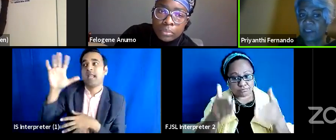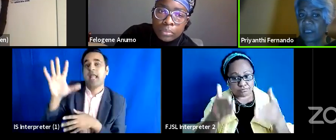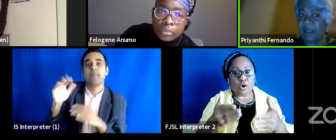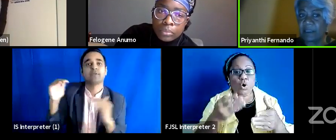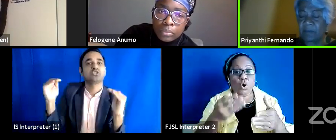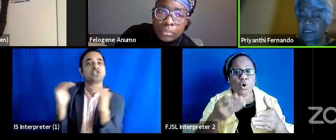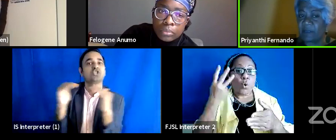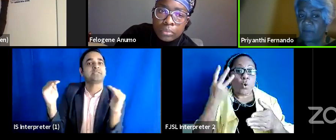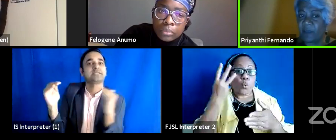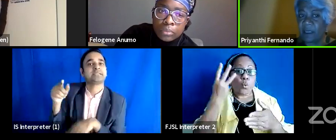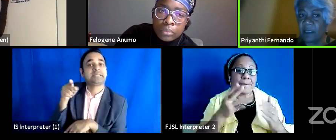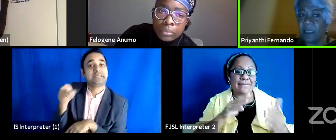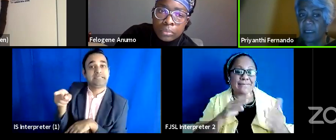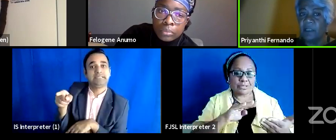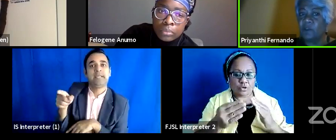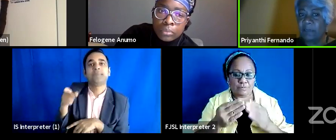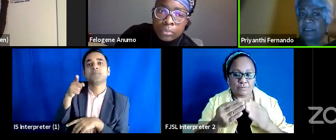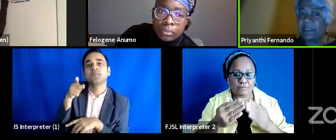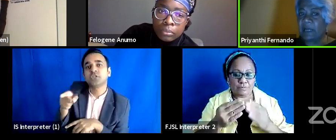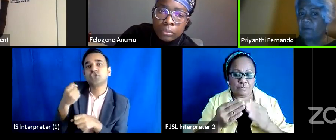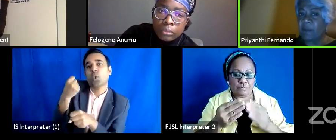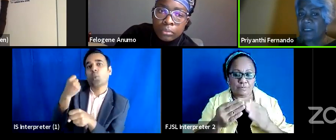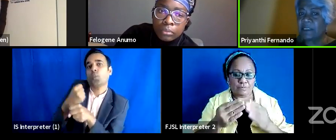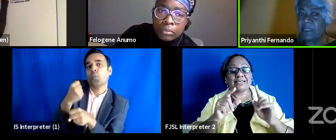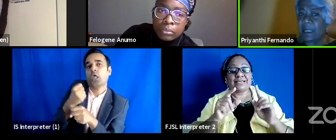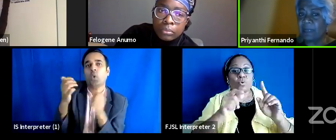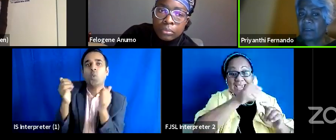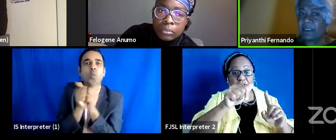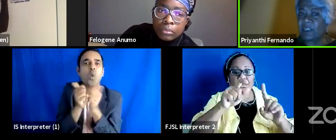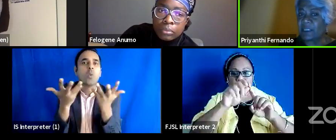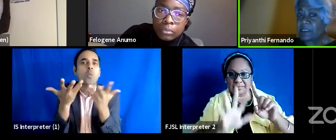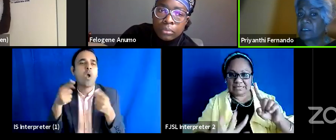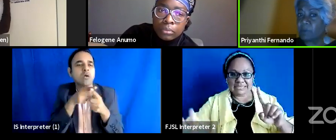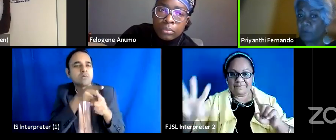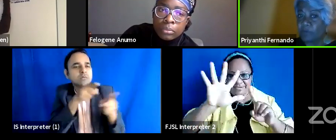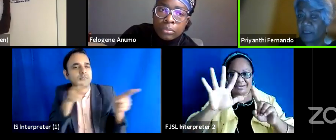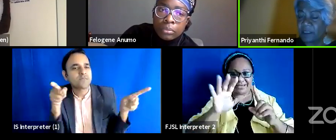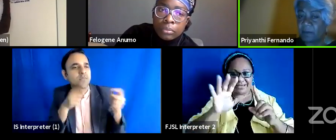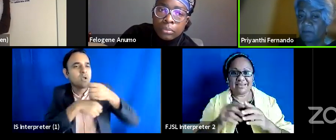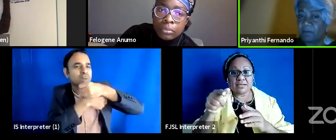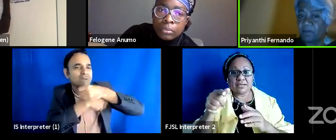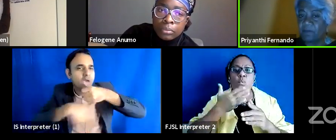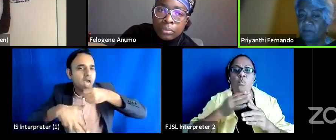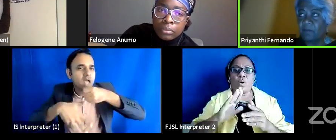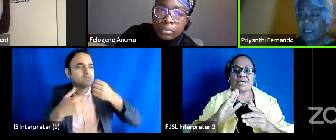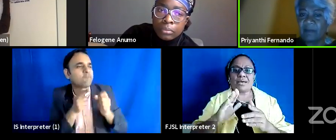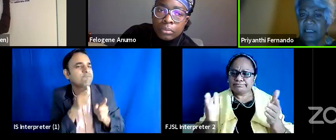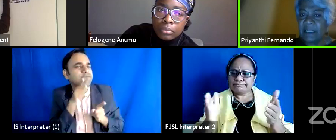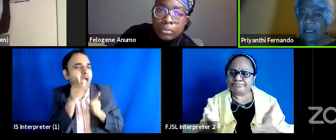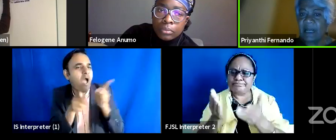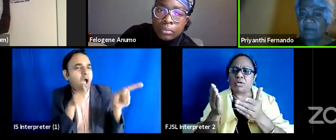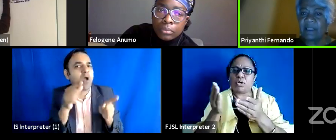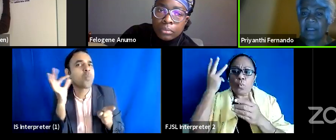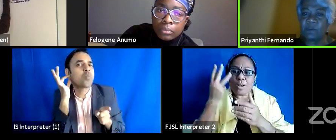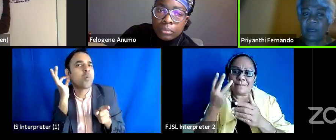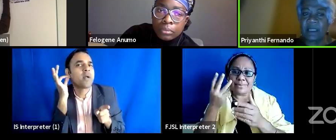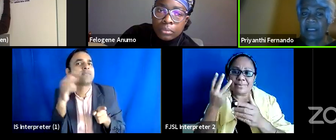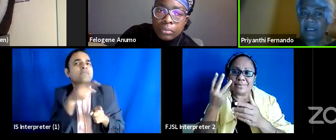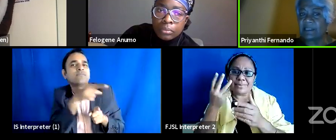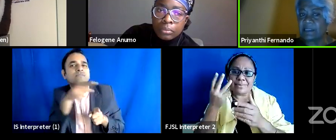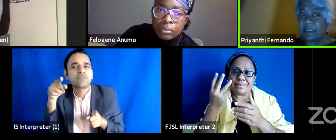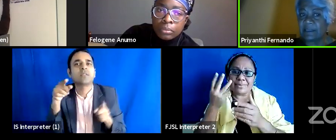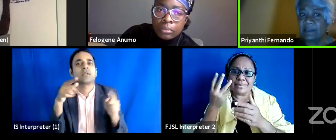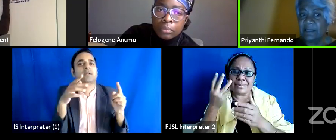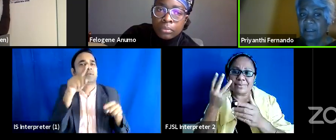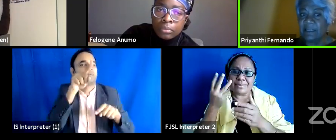from Asia and the Pacific to build a feminist climate justice movement. Currently, Kavita is